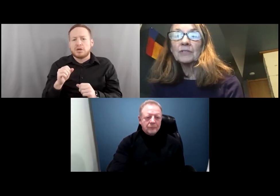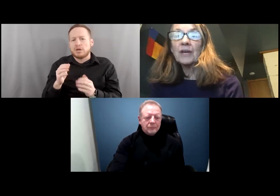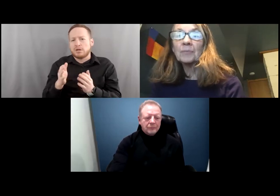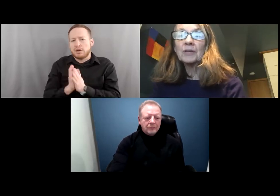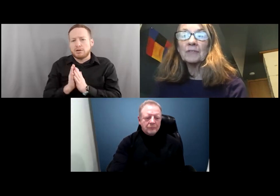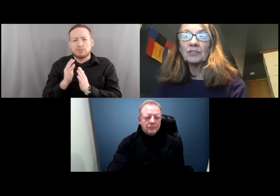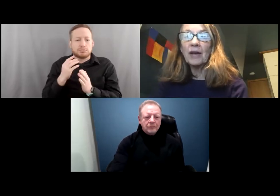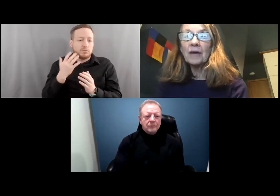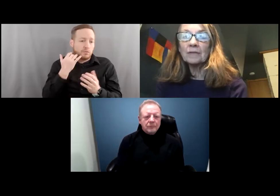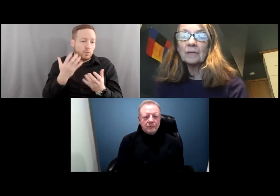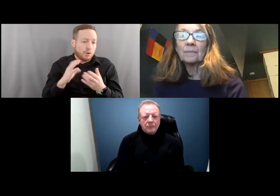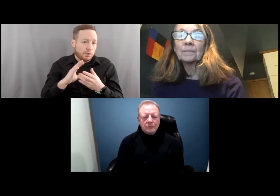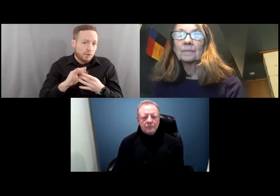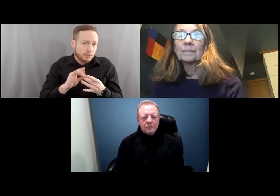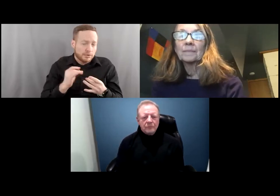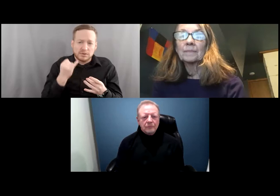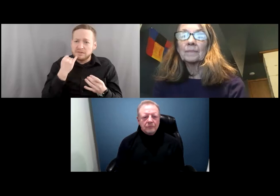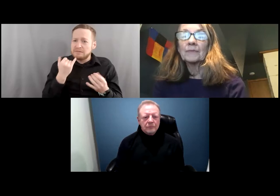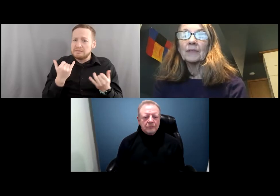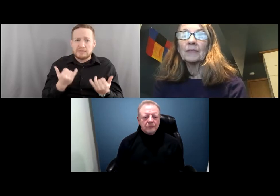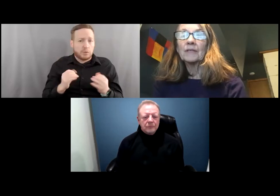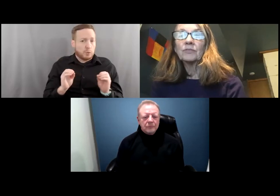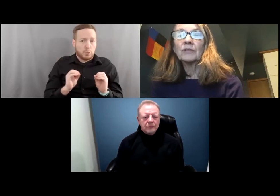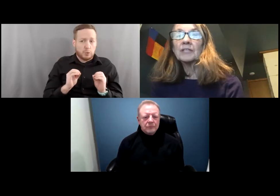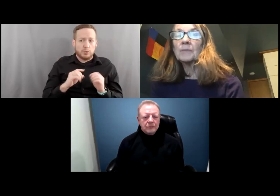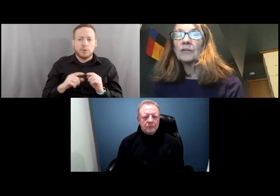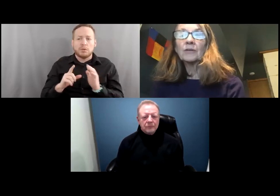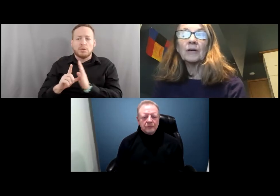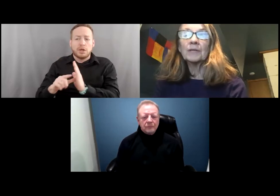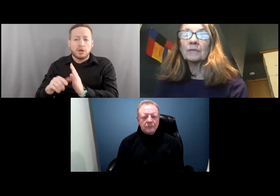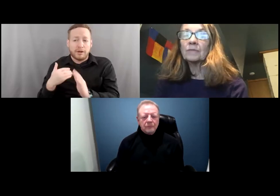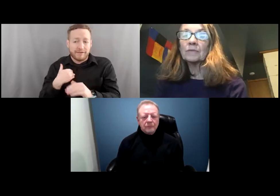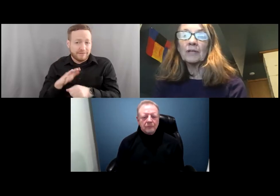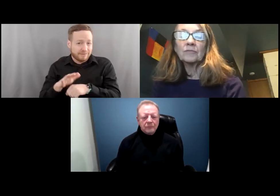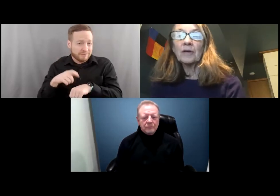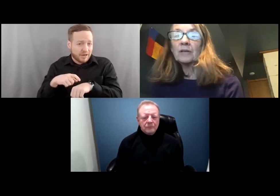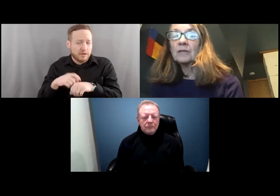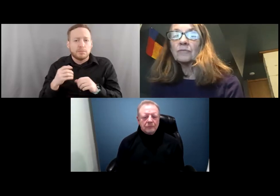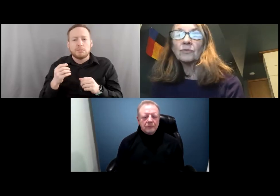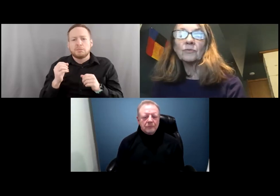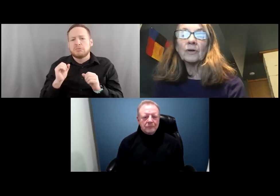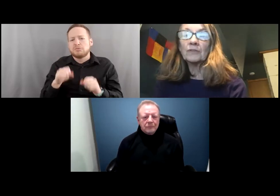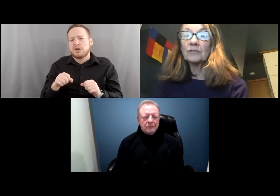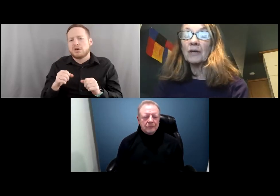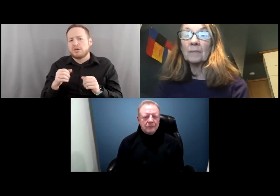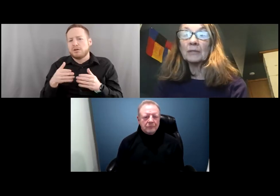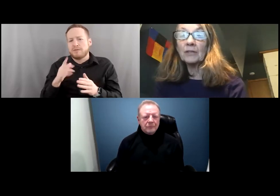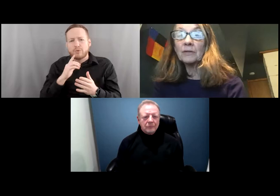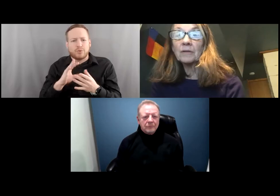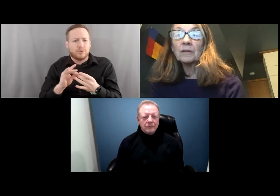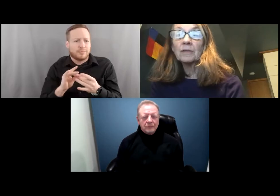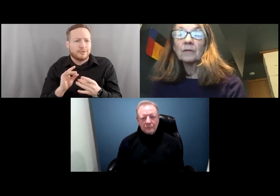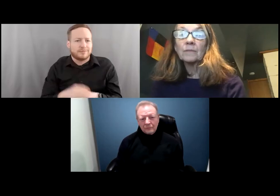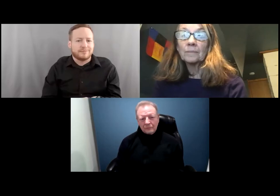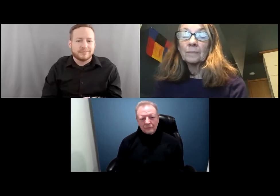You can type it in the chat. And then if you'd like to make your comment, that's fine. If there's time